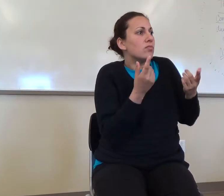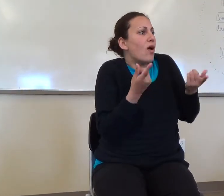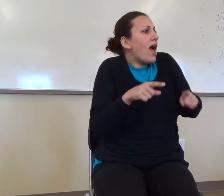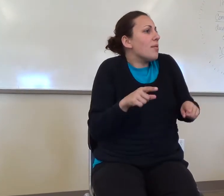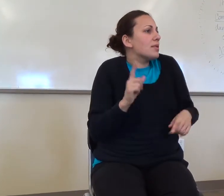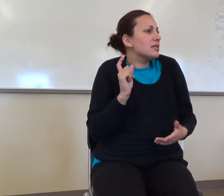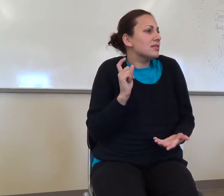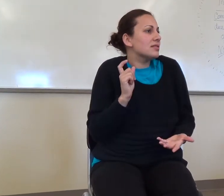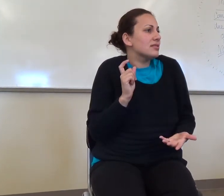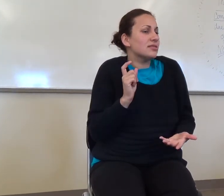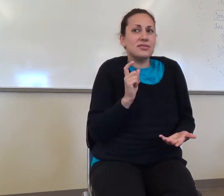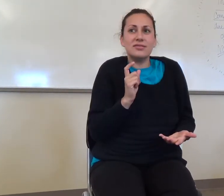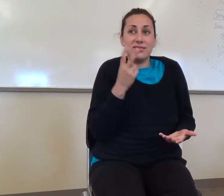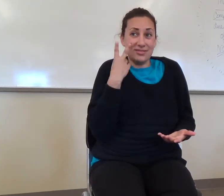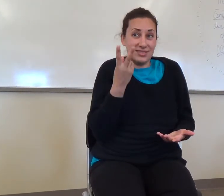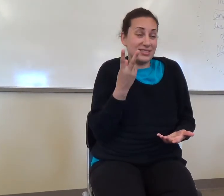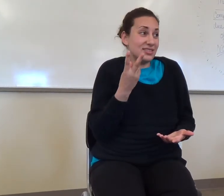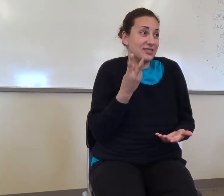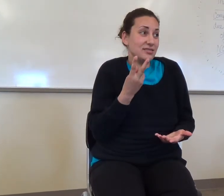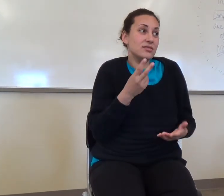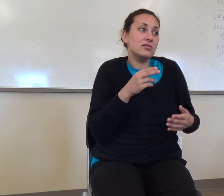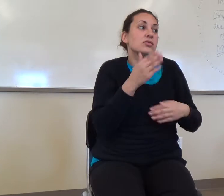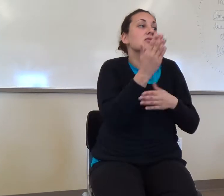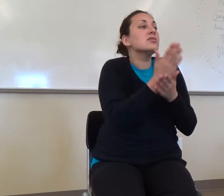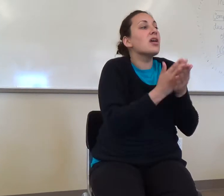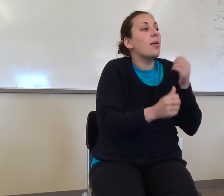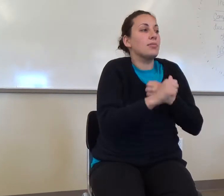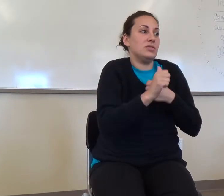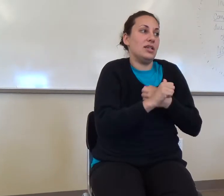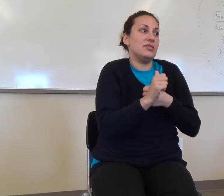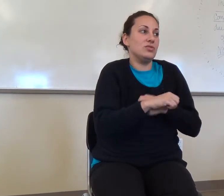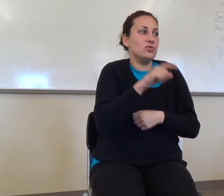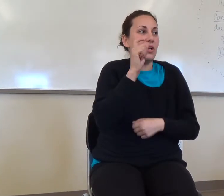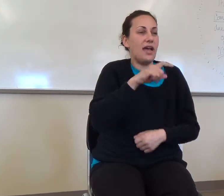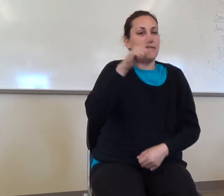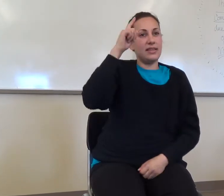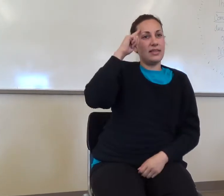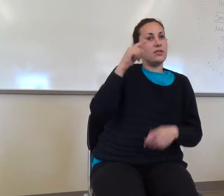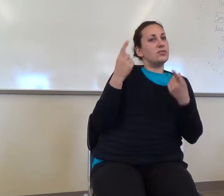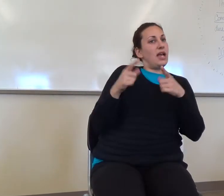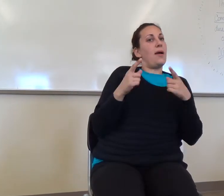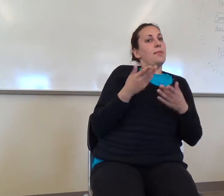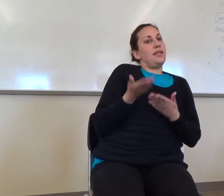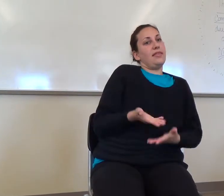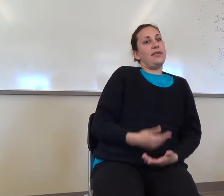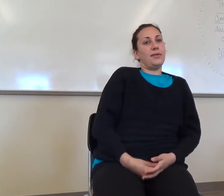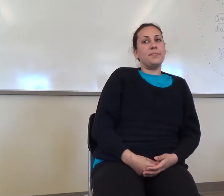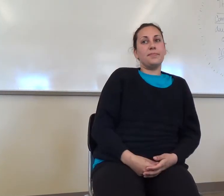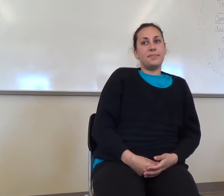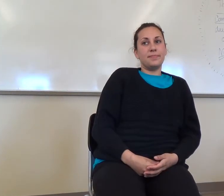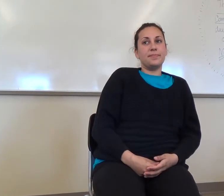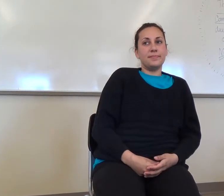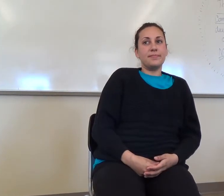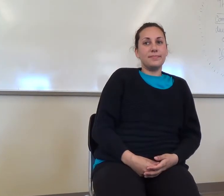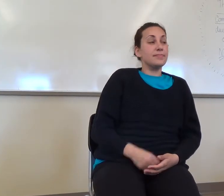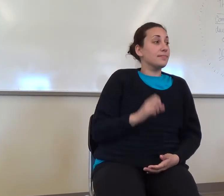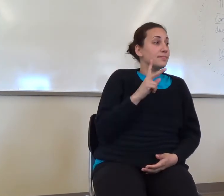what I'm saying? We have to think about what's going on. Think into it. Okay.